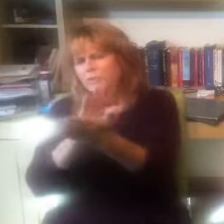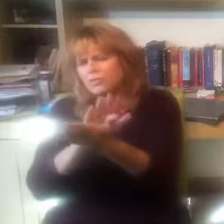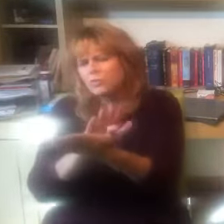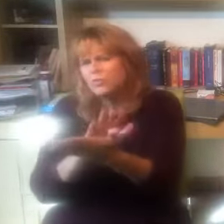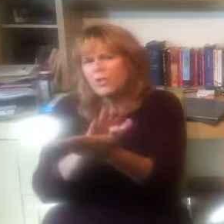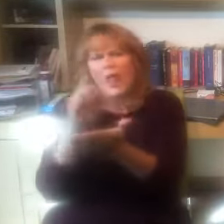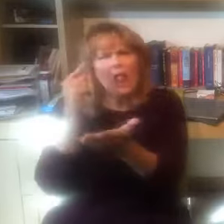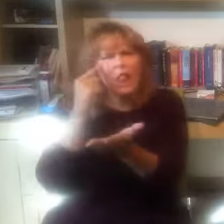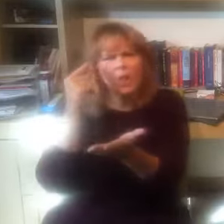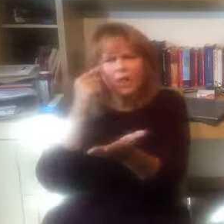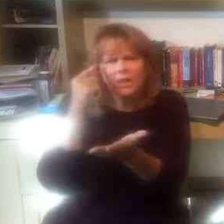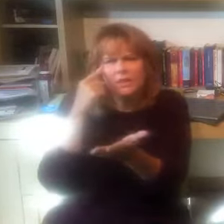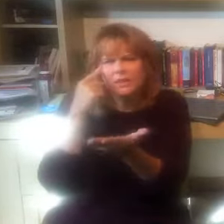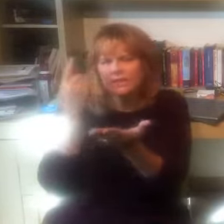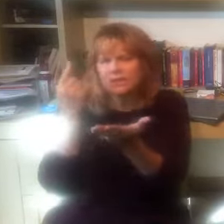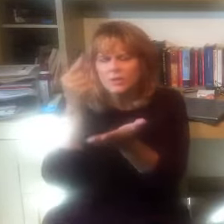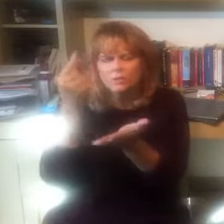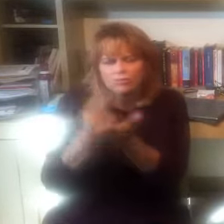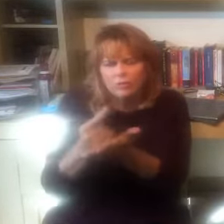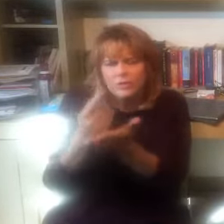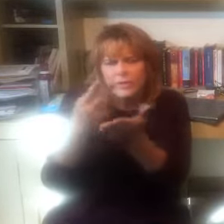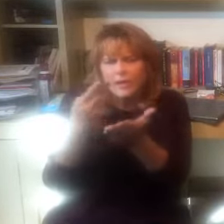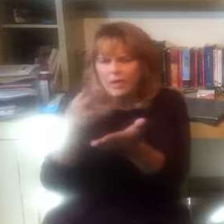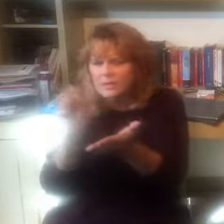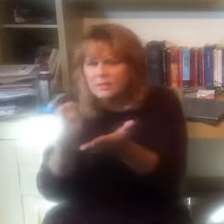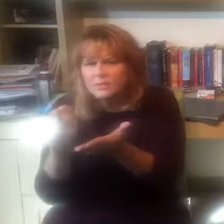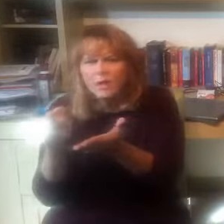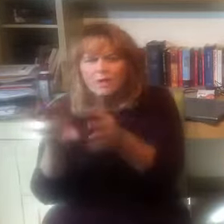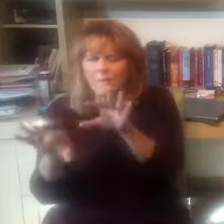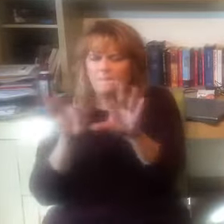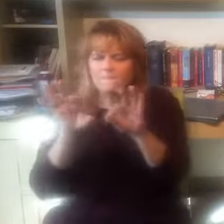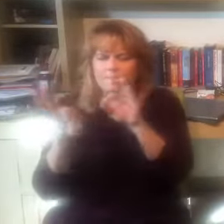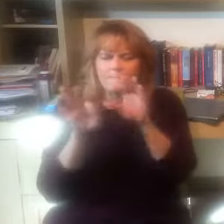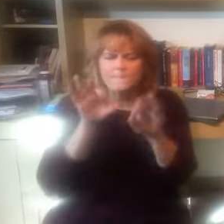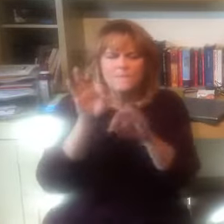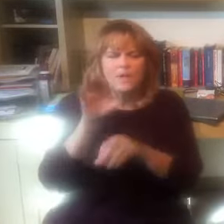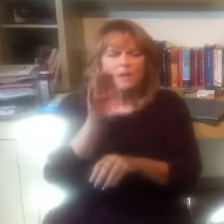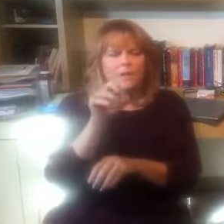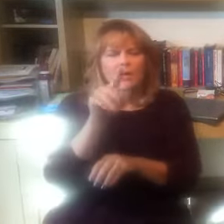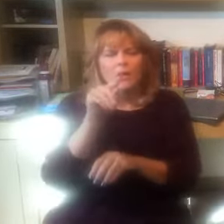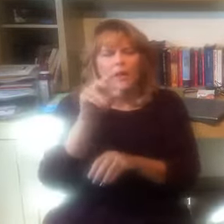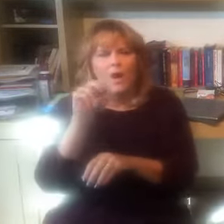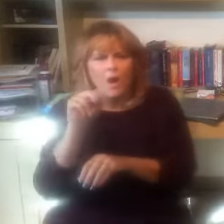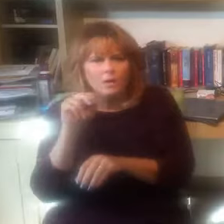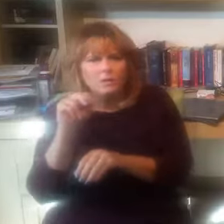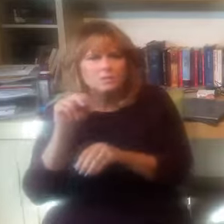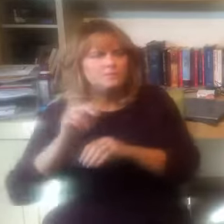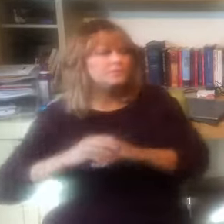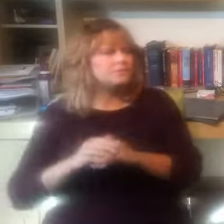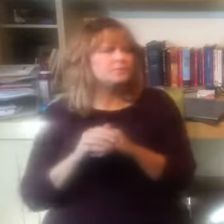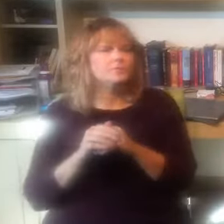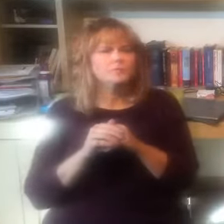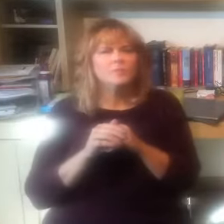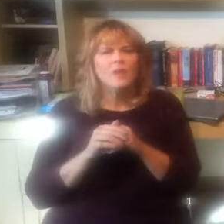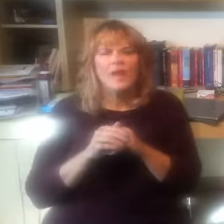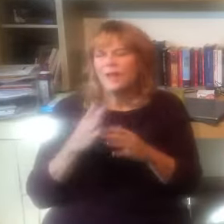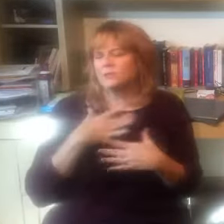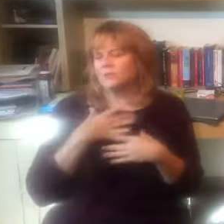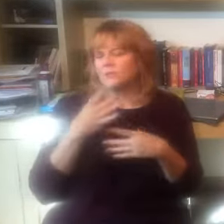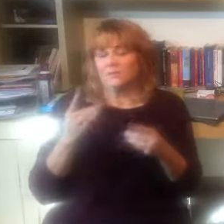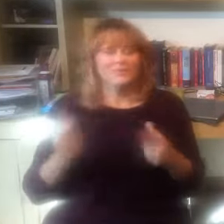wasn't very far. He picked cotton in Arkansas as a little boy, and then had a very interesting life.